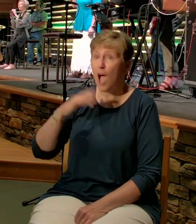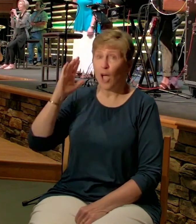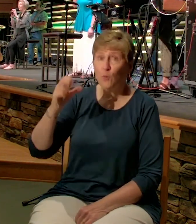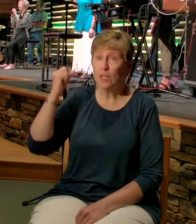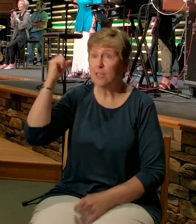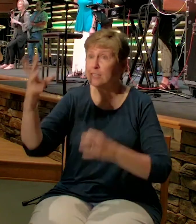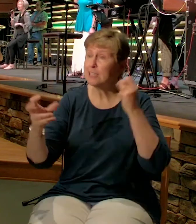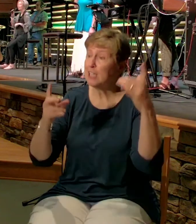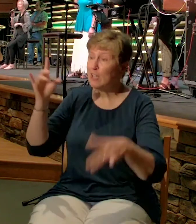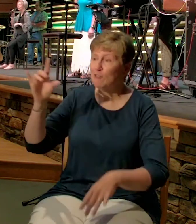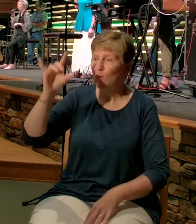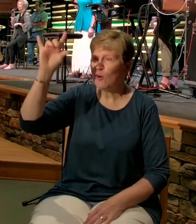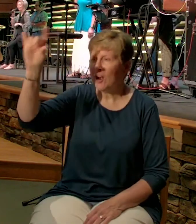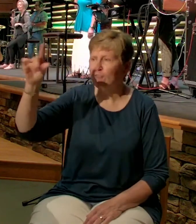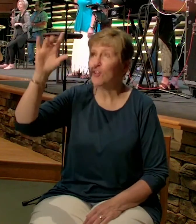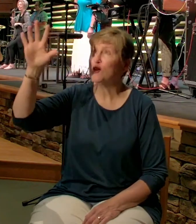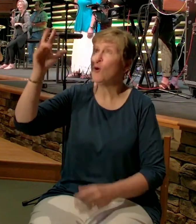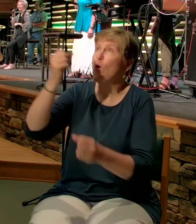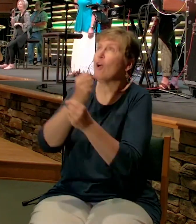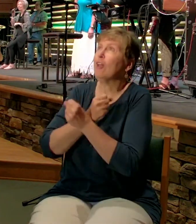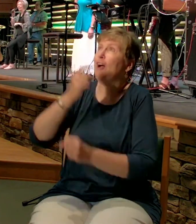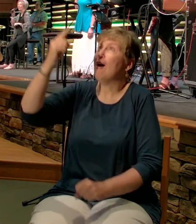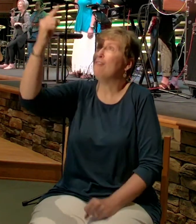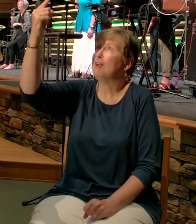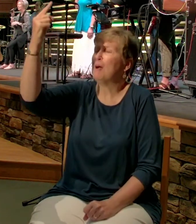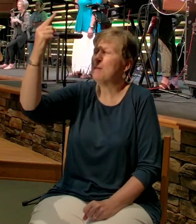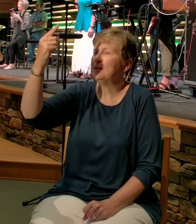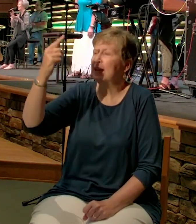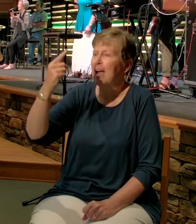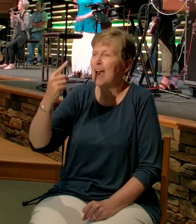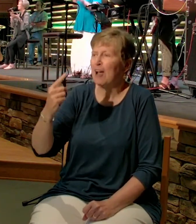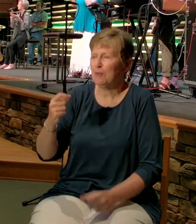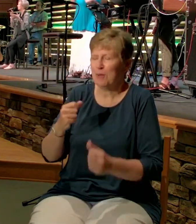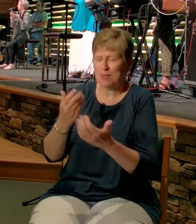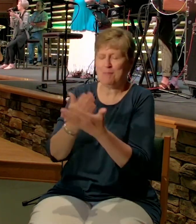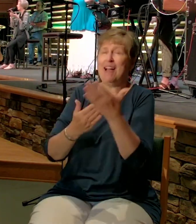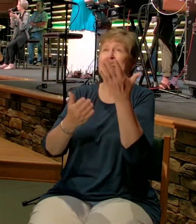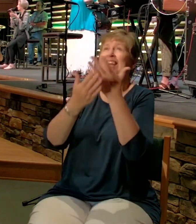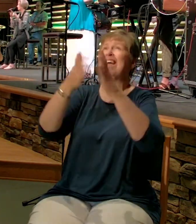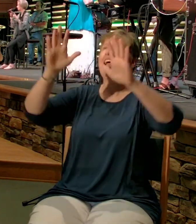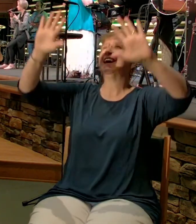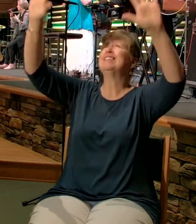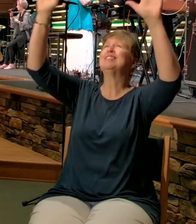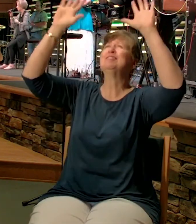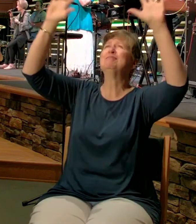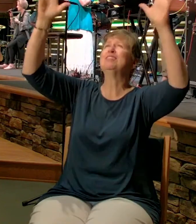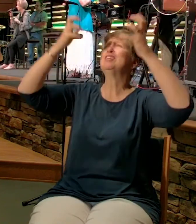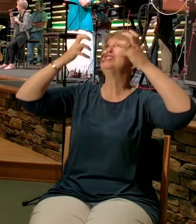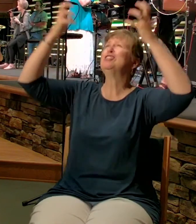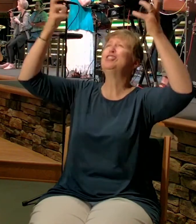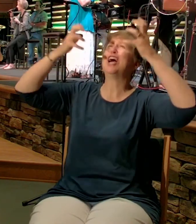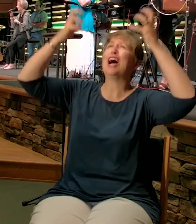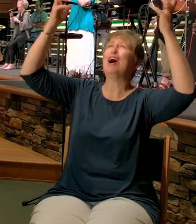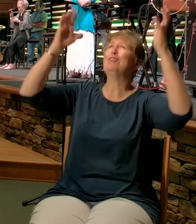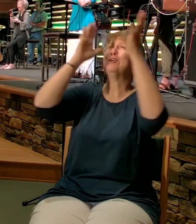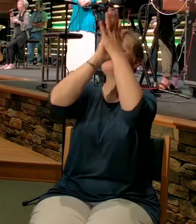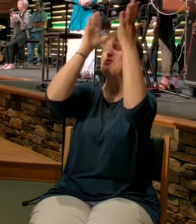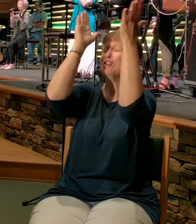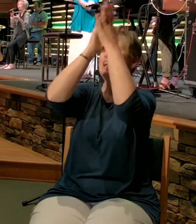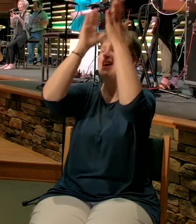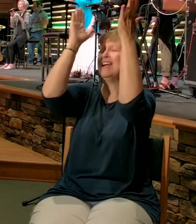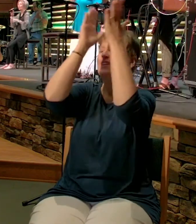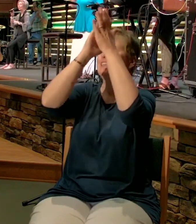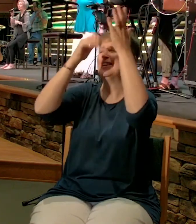sing forever of your love. Come down with my hands to heaven. Shout your praises loud. I